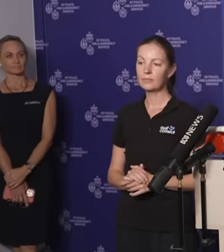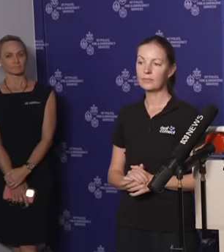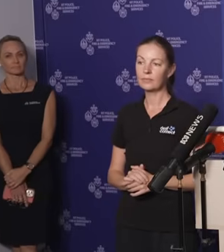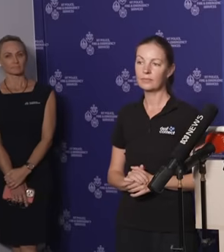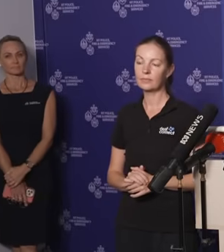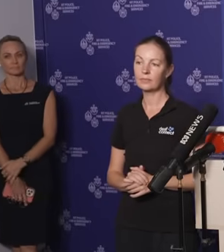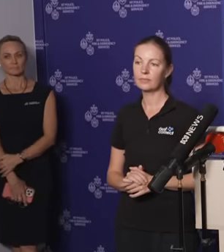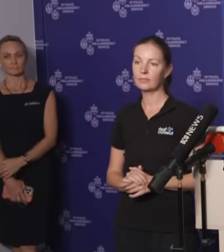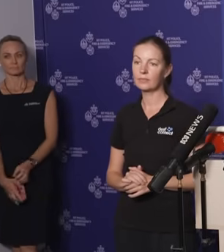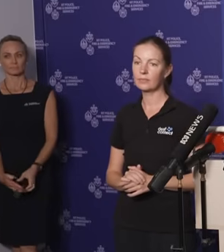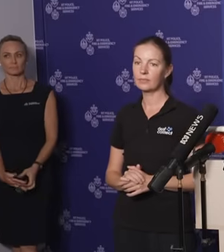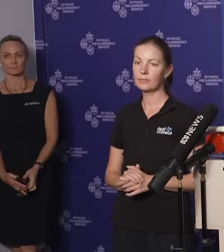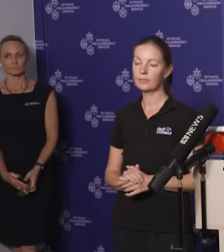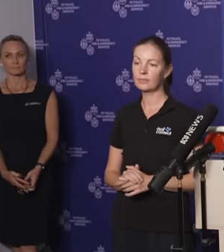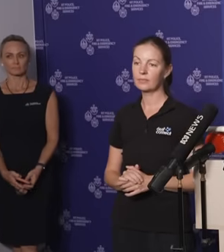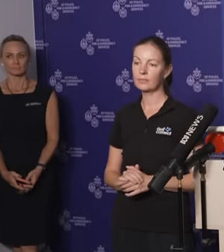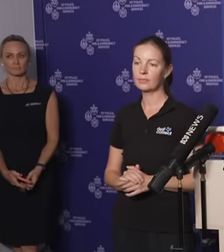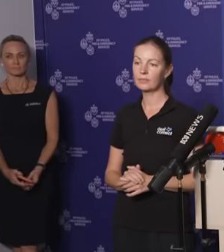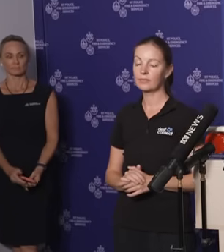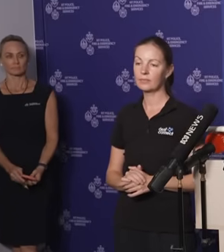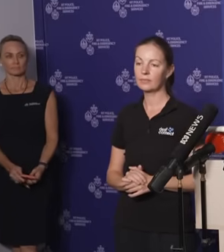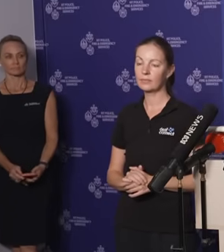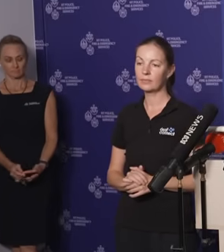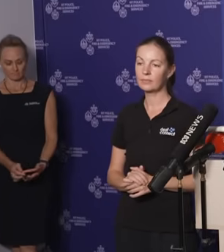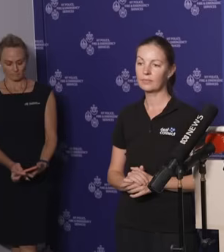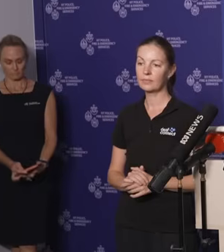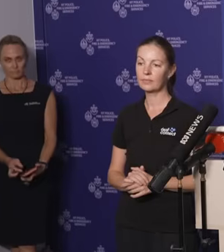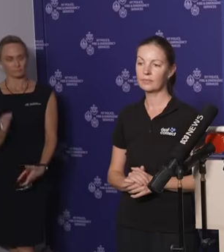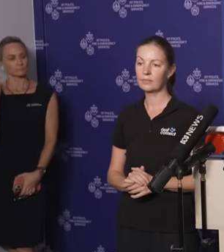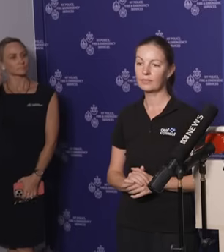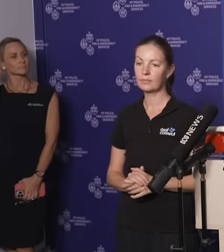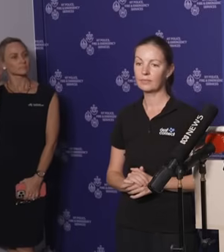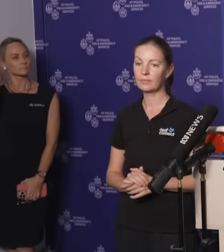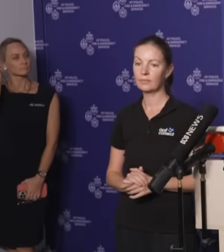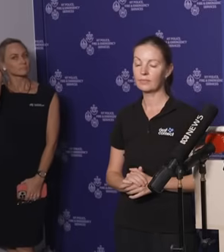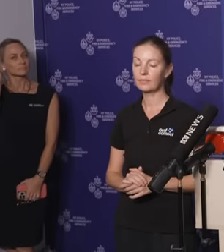Imga prepare Naram Lema Poha, Naga Unita, Abuni Ingrid.